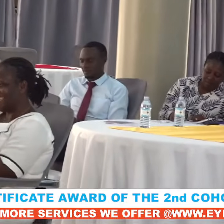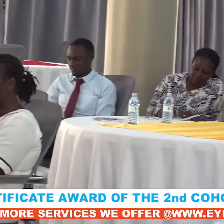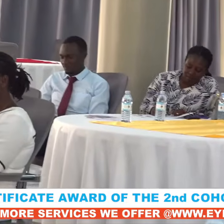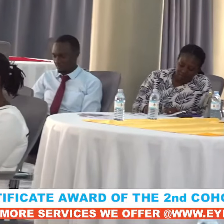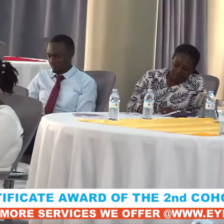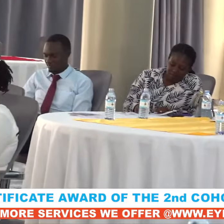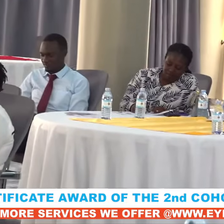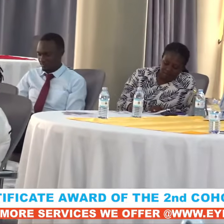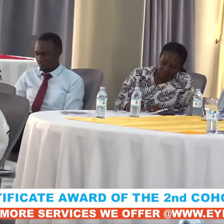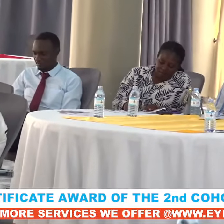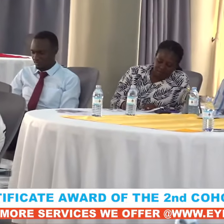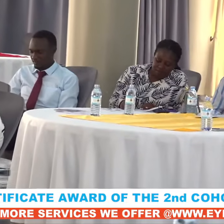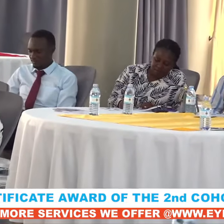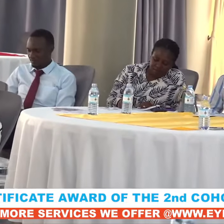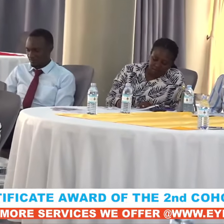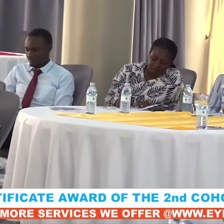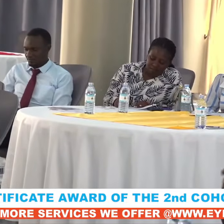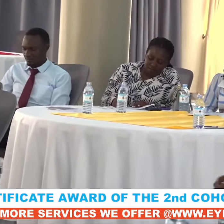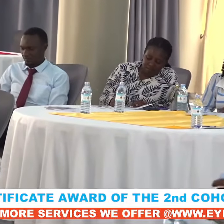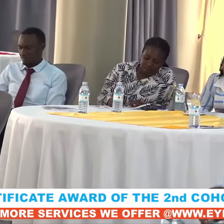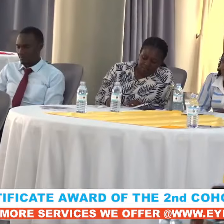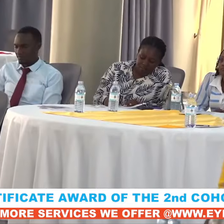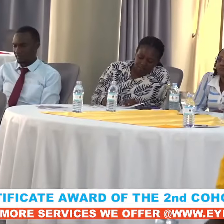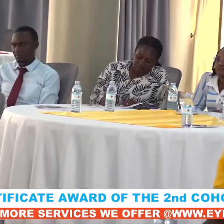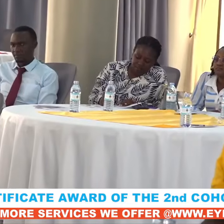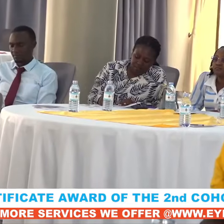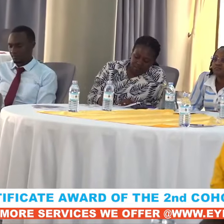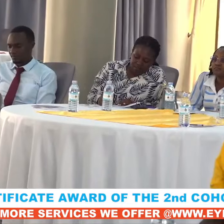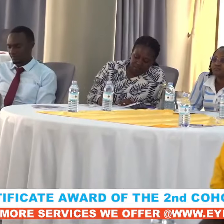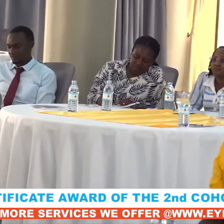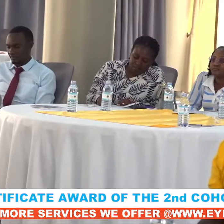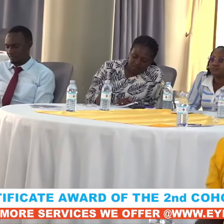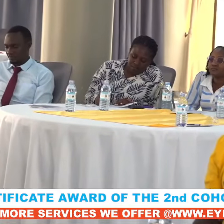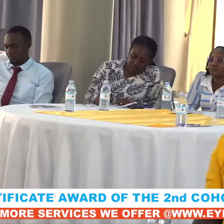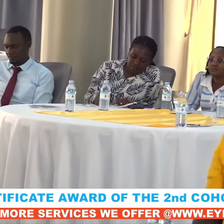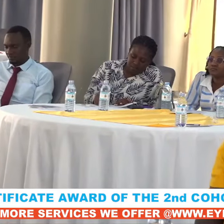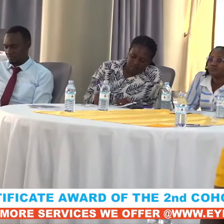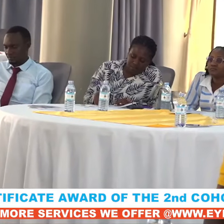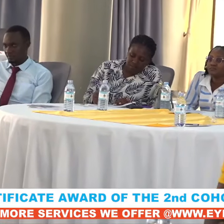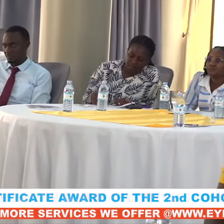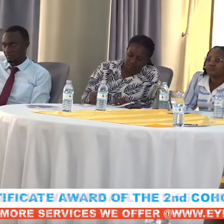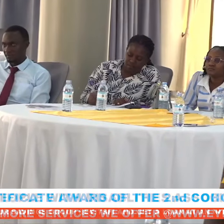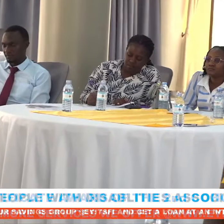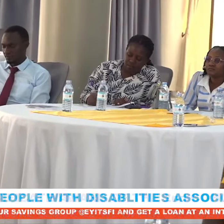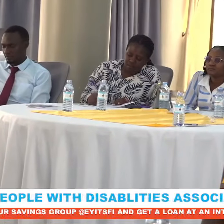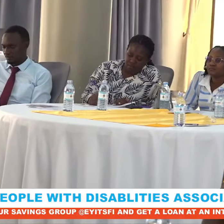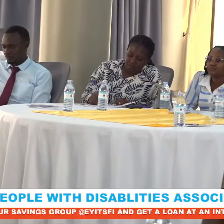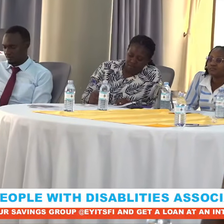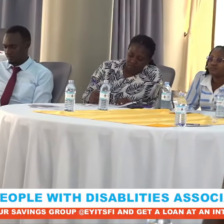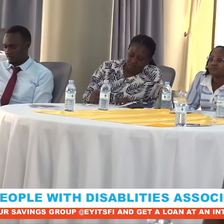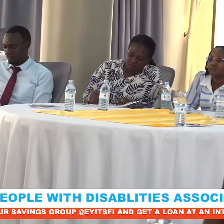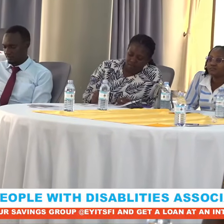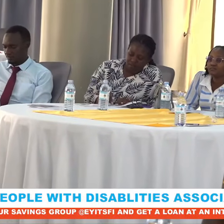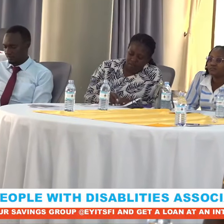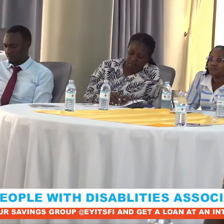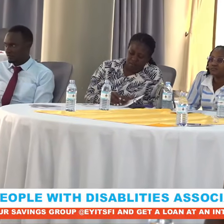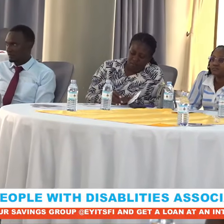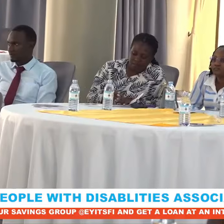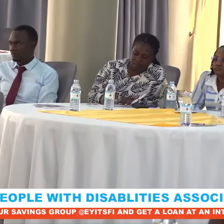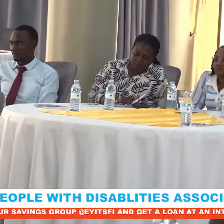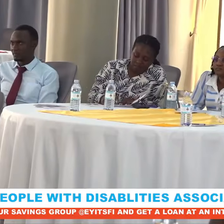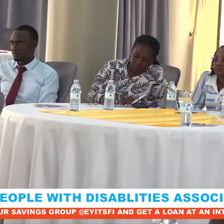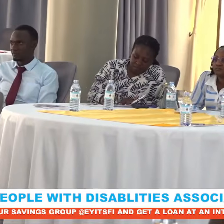Thank you very much, the Dean of Students. I wonder why there's an echo. Why is it's kind